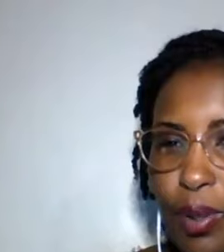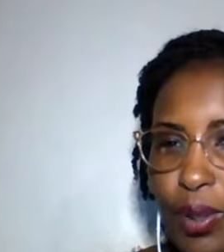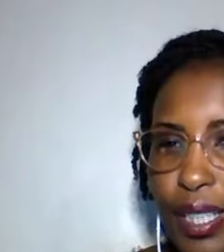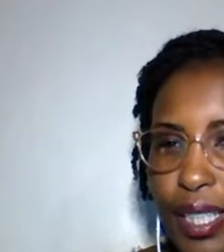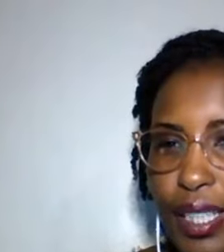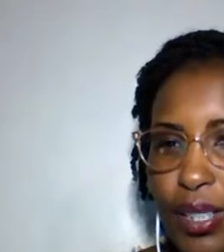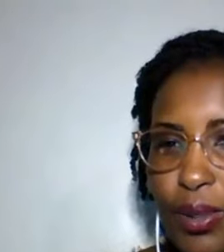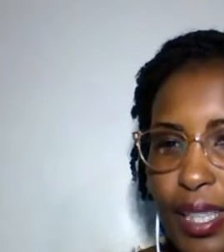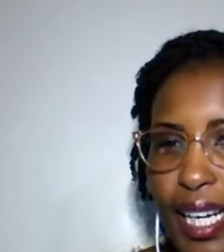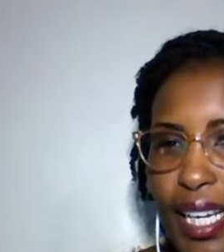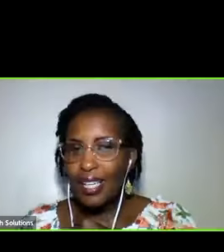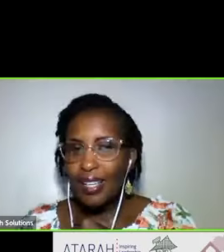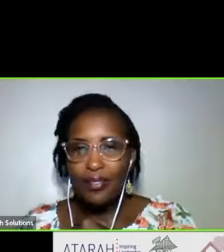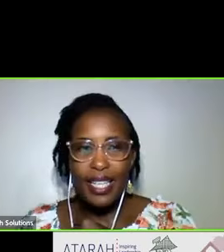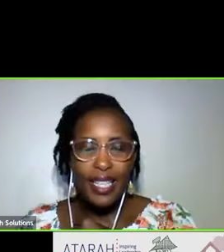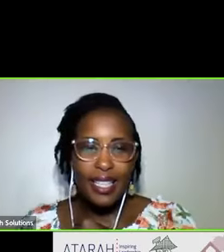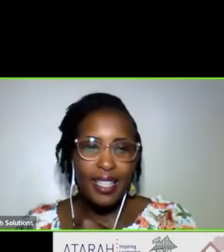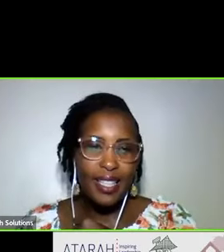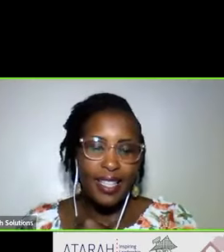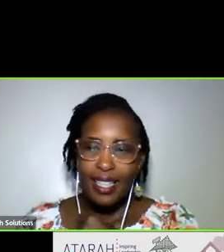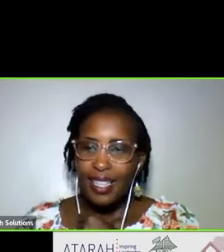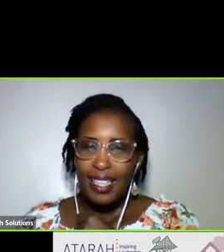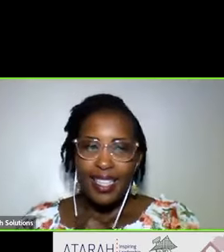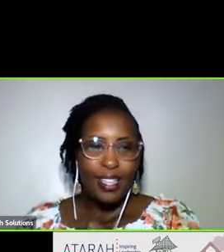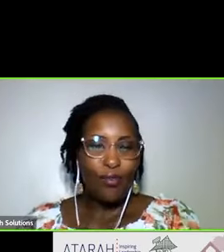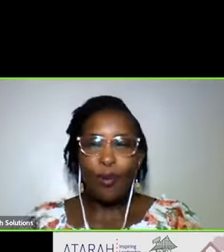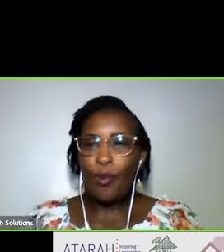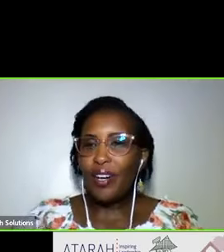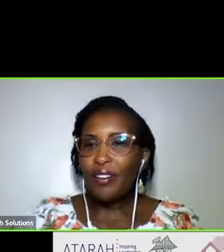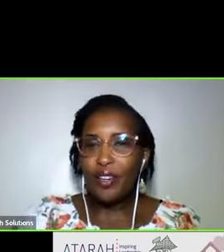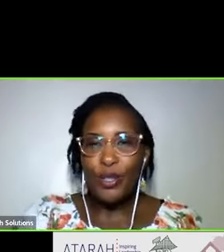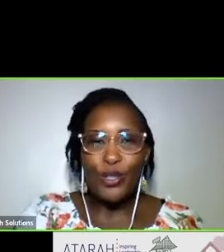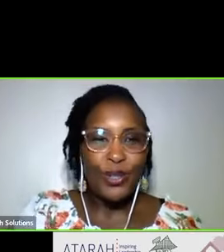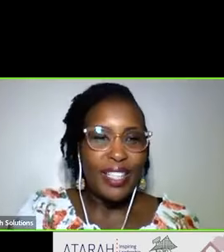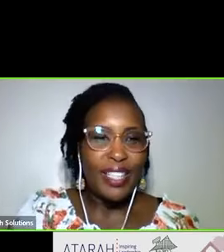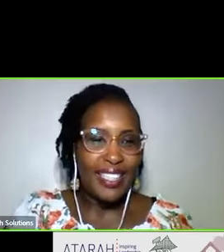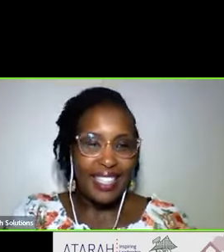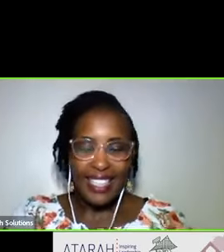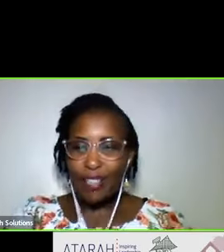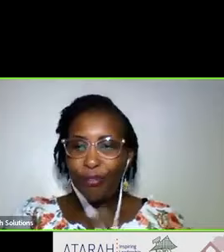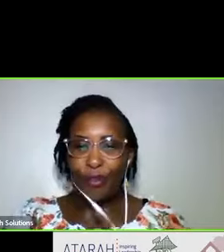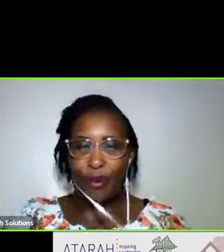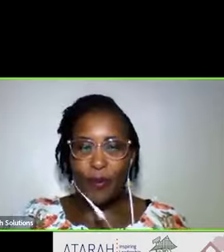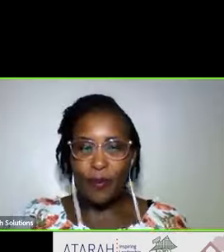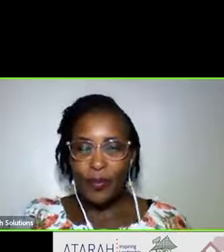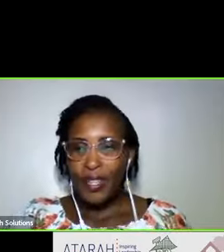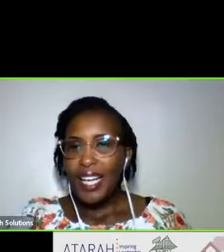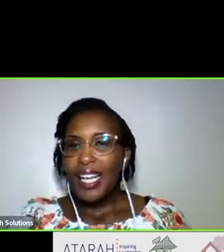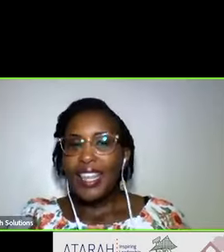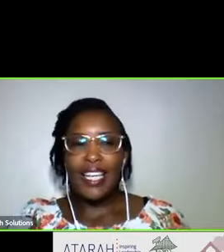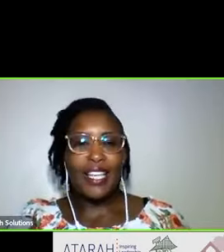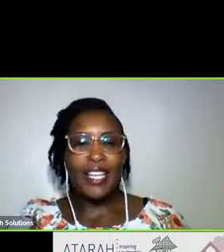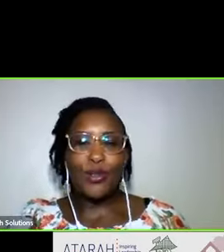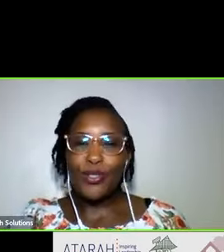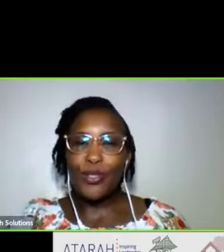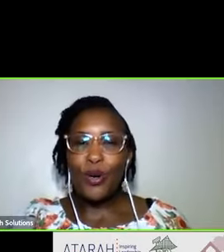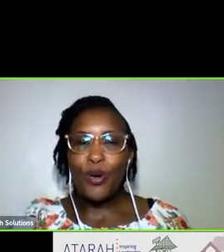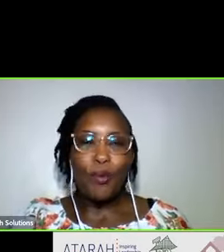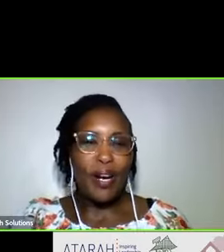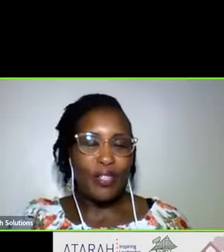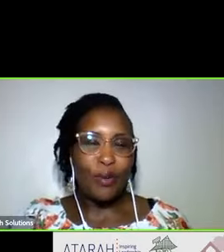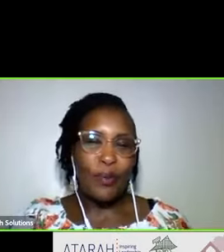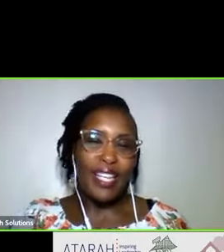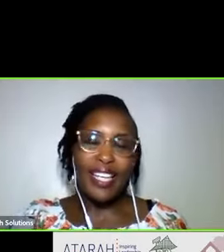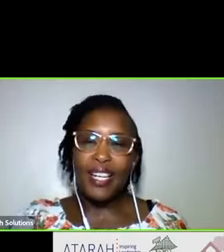Good morning, good evening from wherever you're tuning in from. Thank you